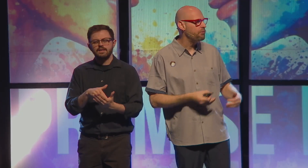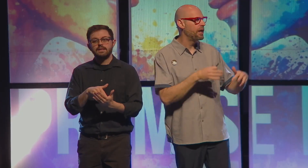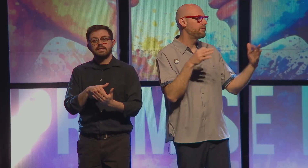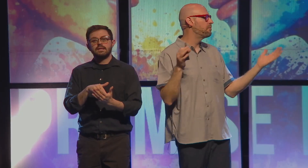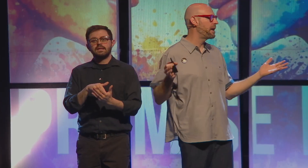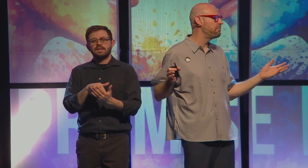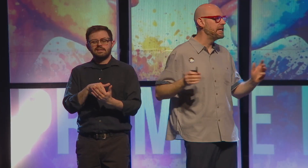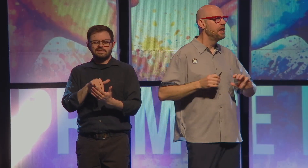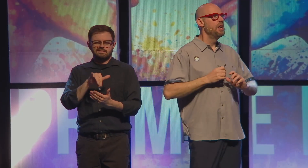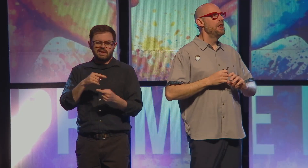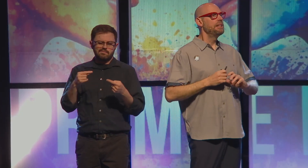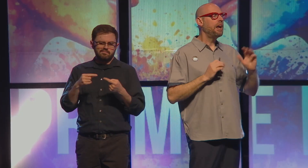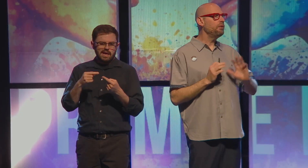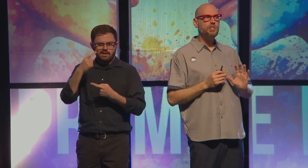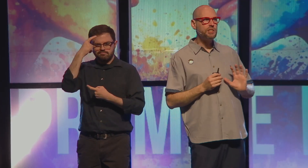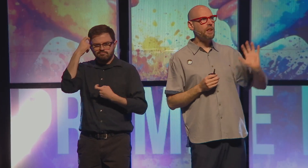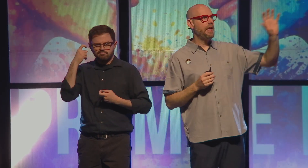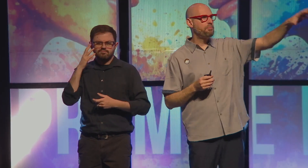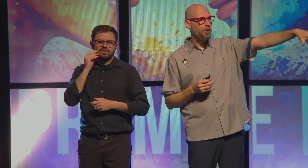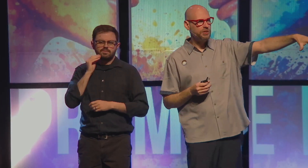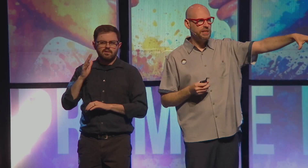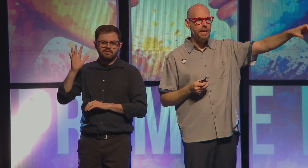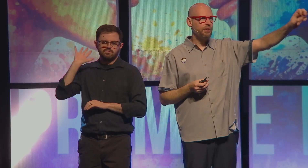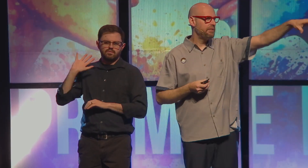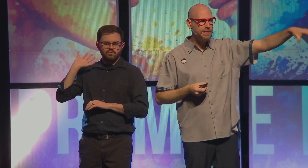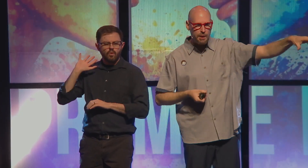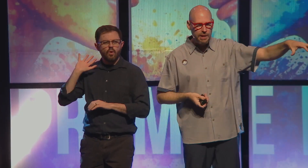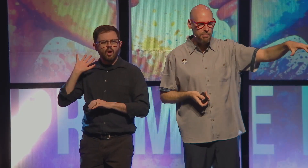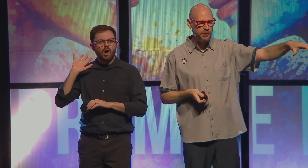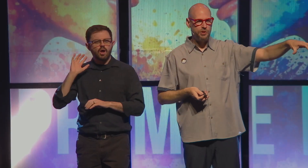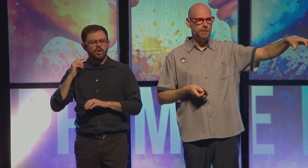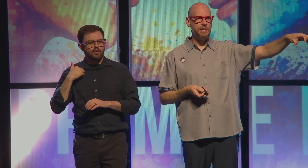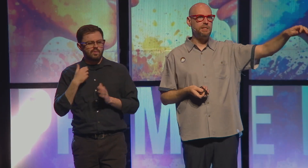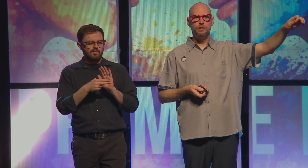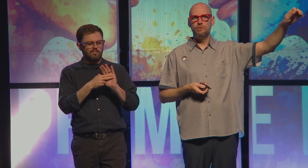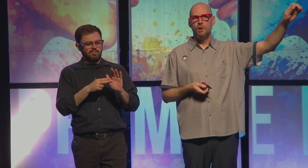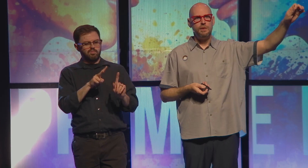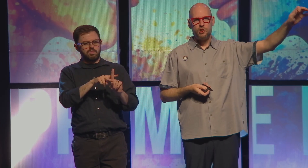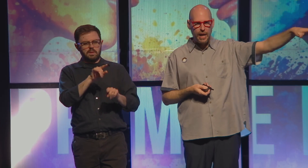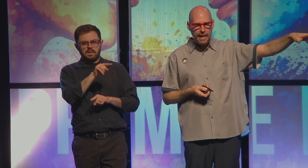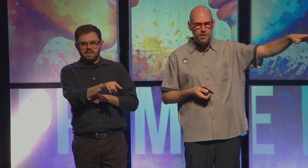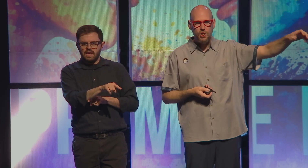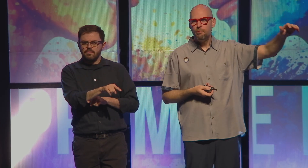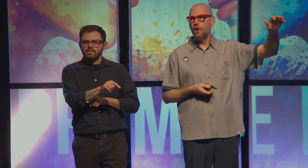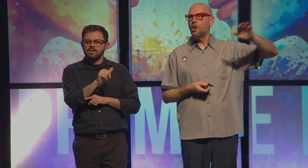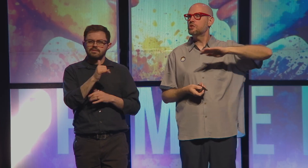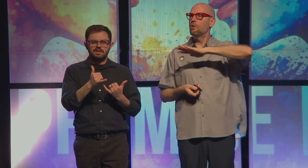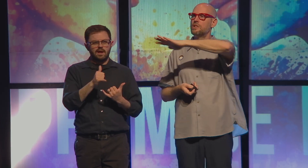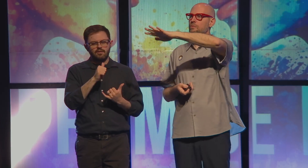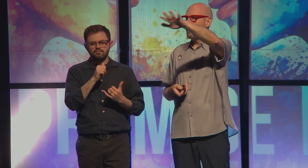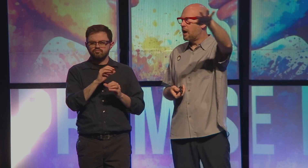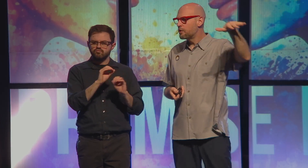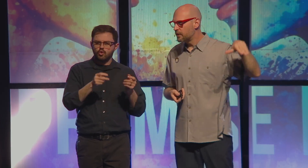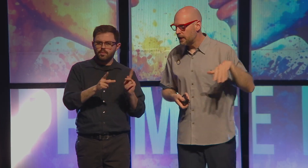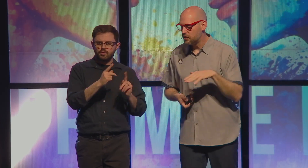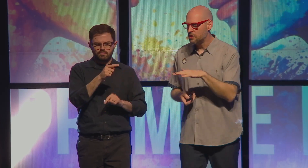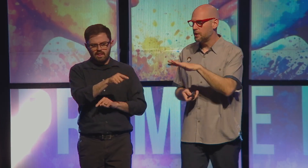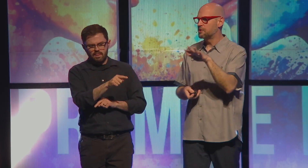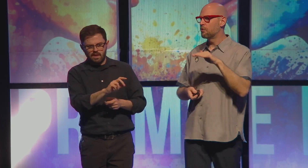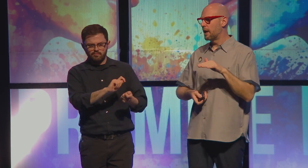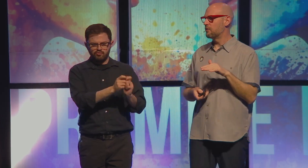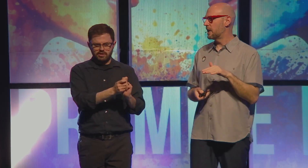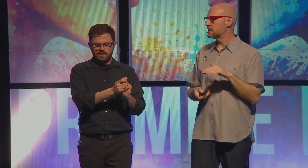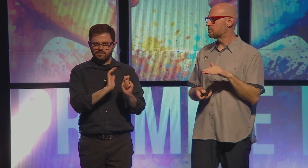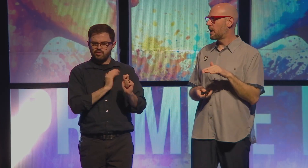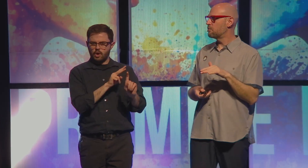past pain, whatever it might be, not only just on that person, never giving them an opportunity to change, but also onto other